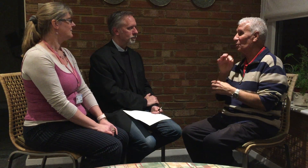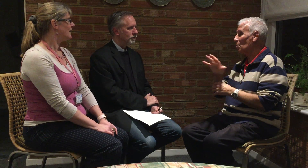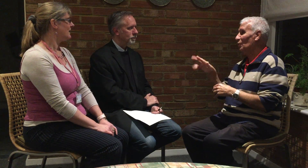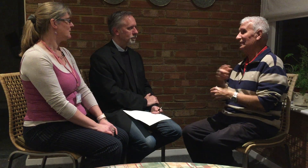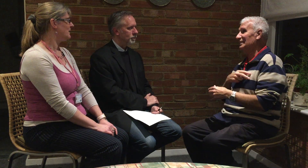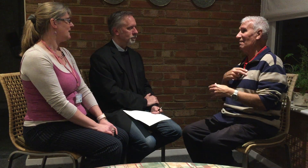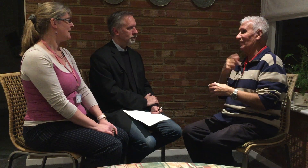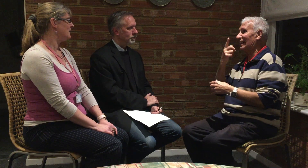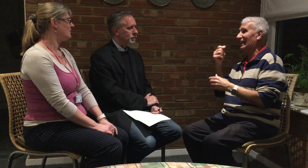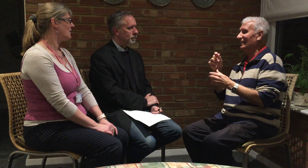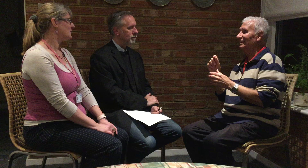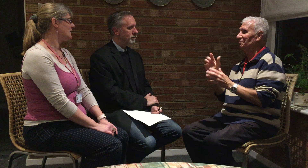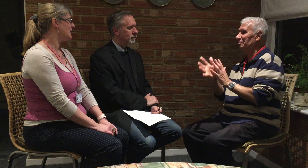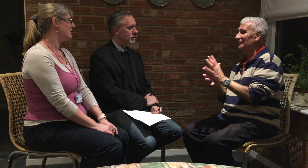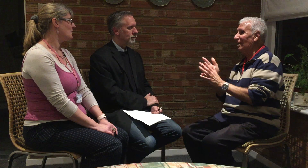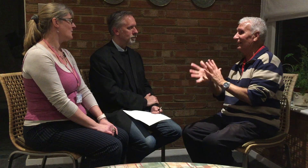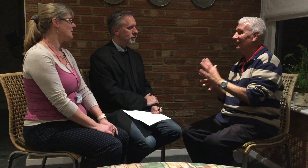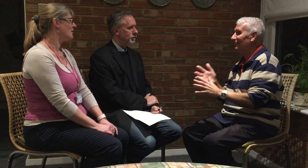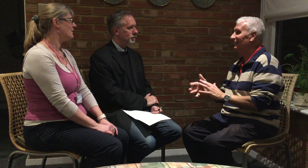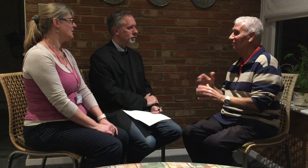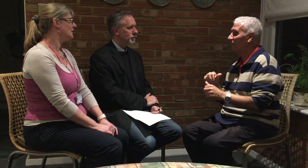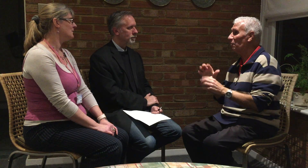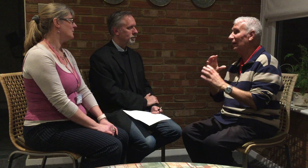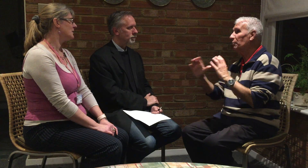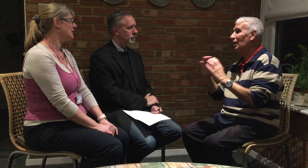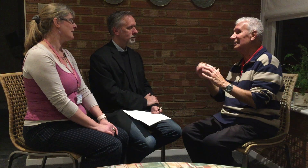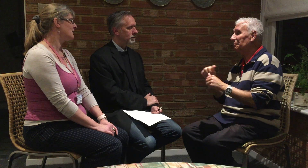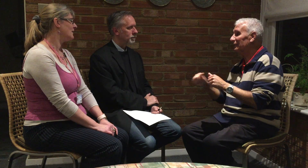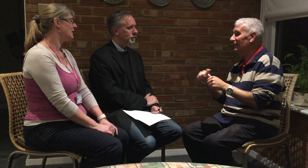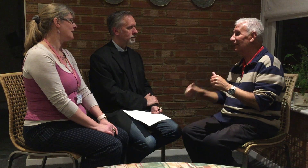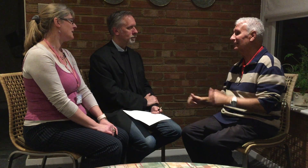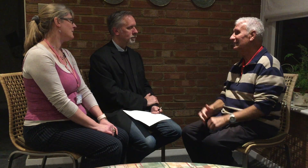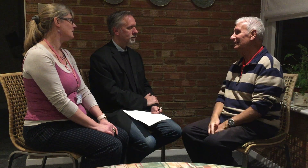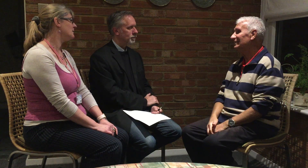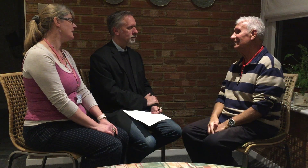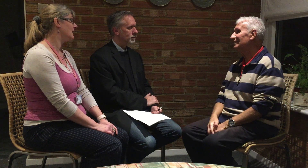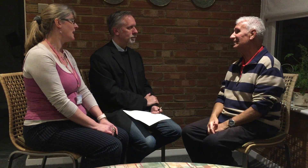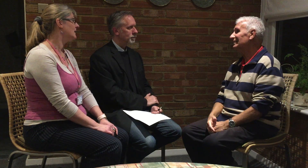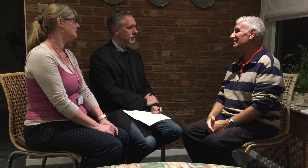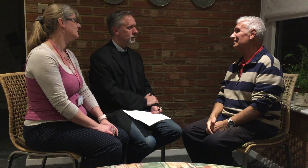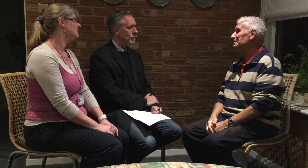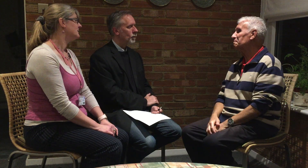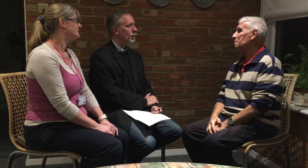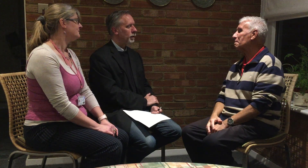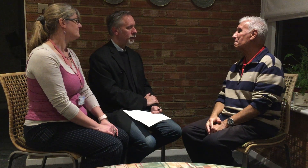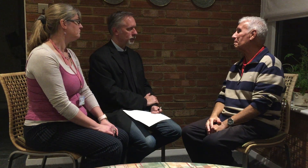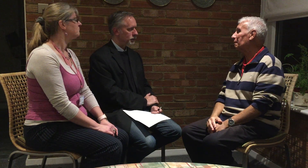And that would be happy for Rose to see that all the staff, are watching that and signing. That would help them communicate. Okay.